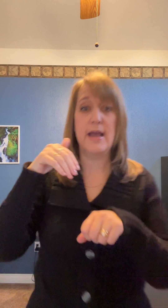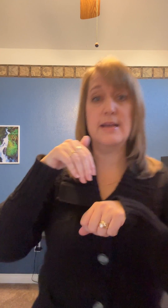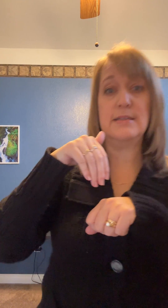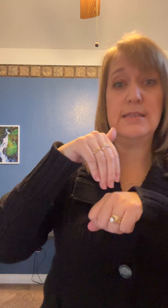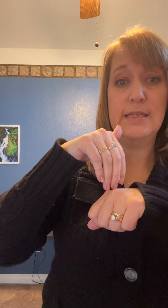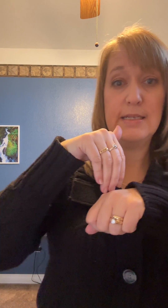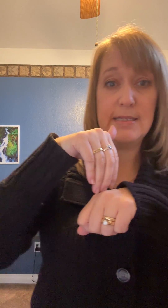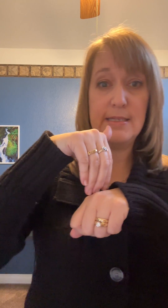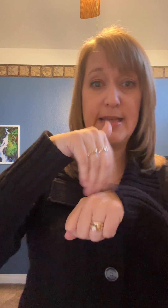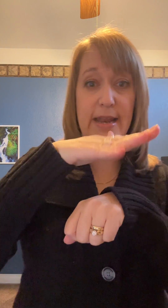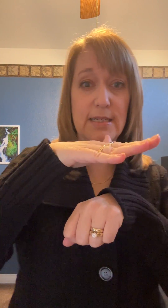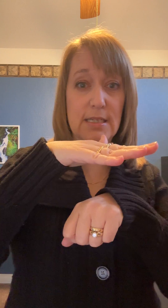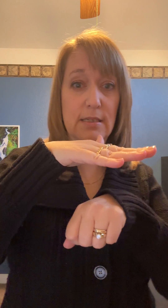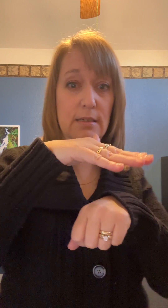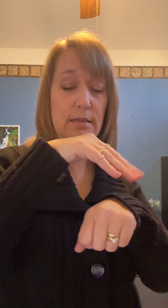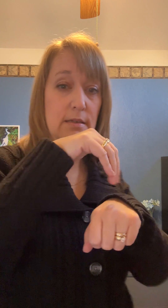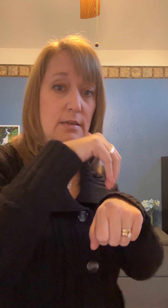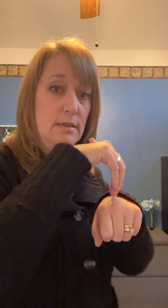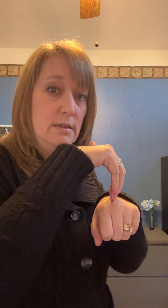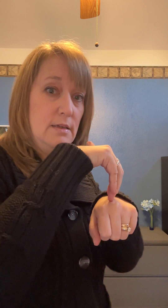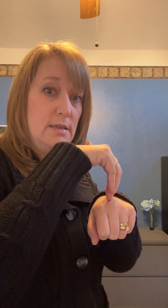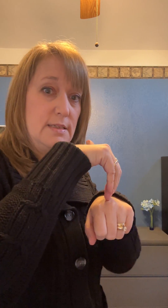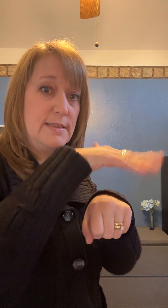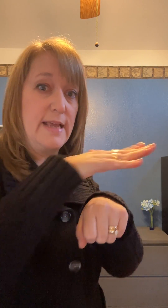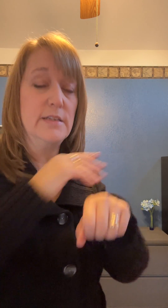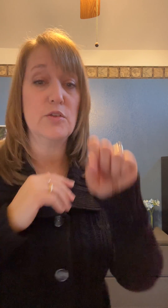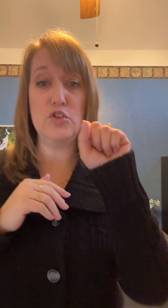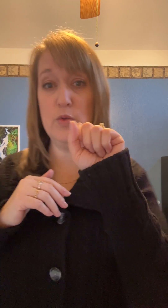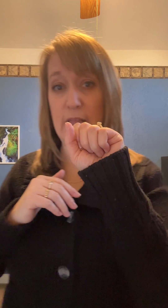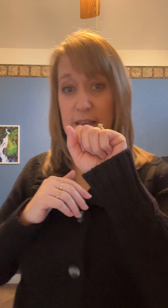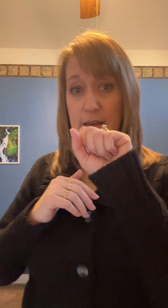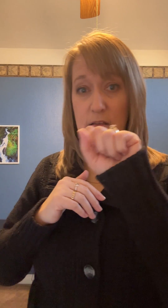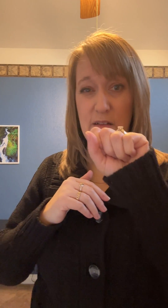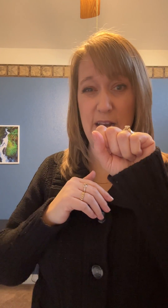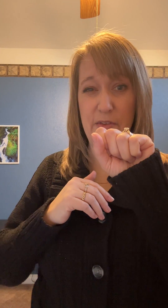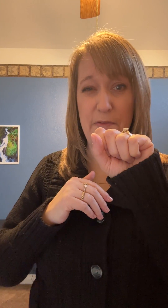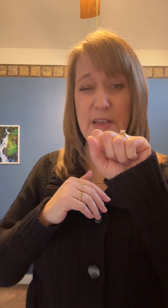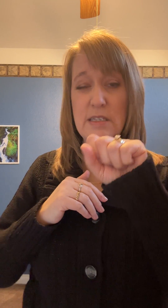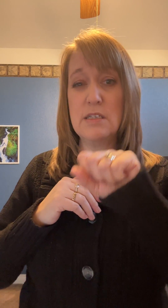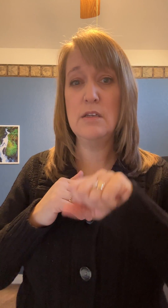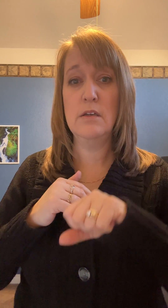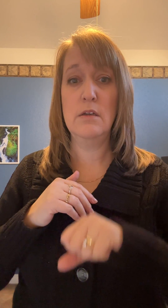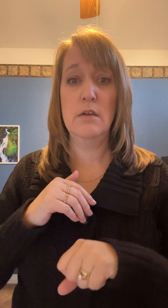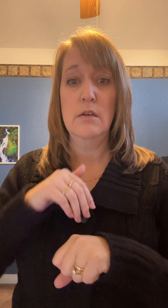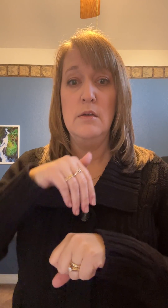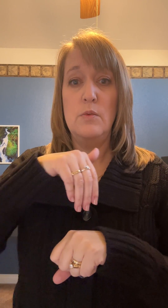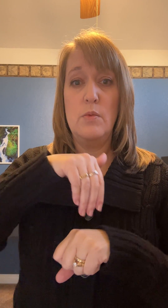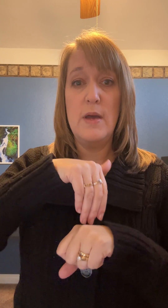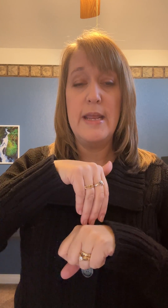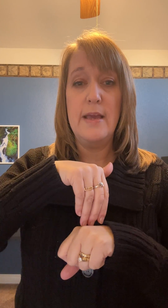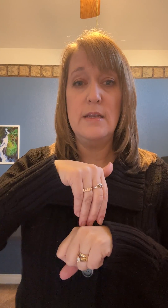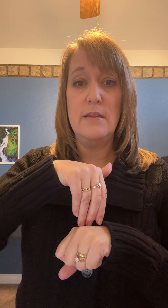has sent. So do it like a kind of a fist with one hand and